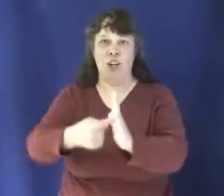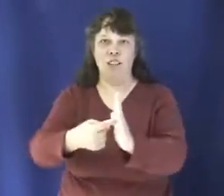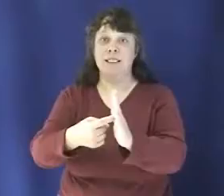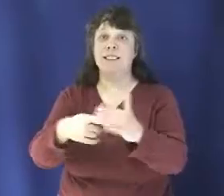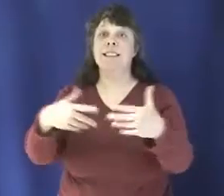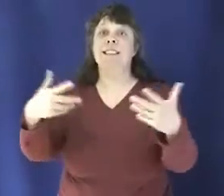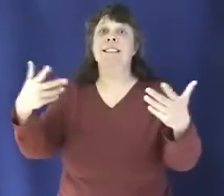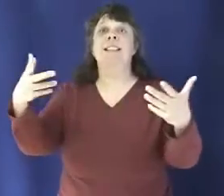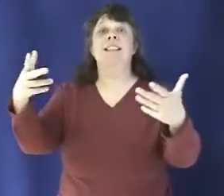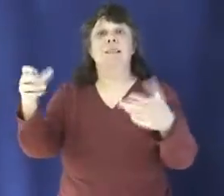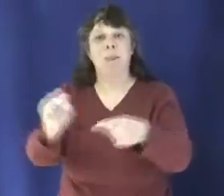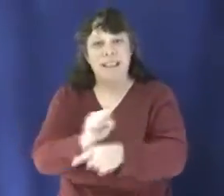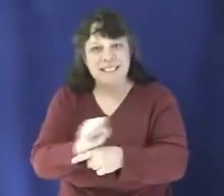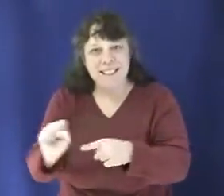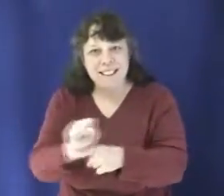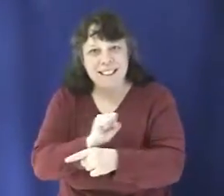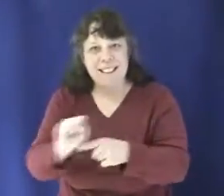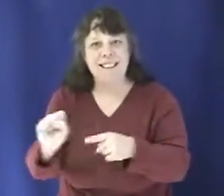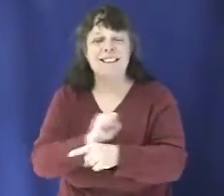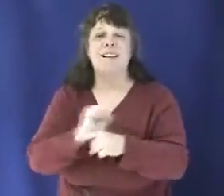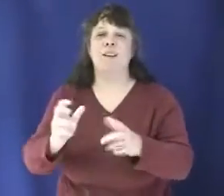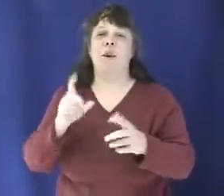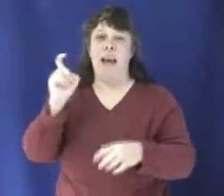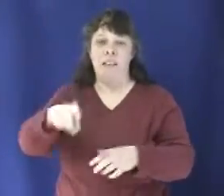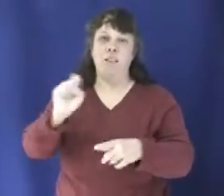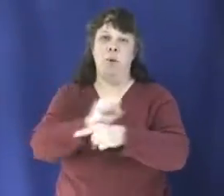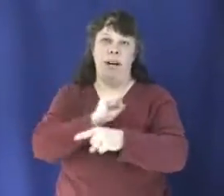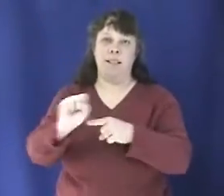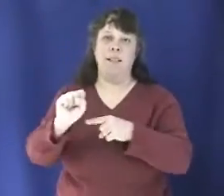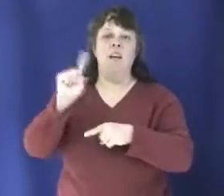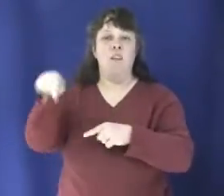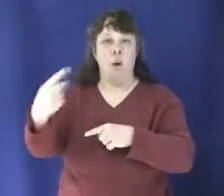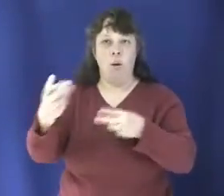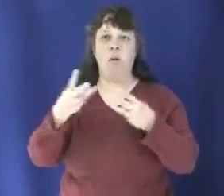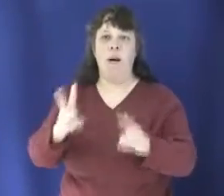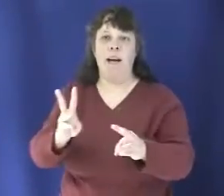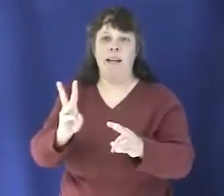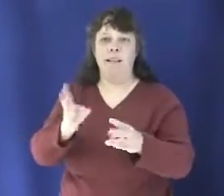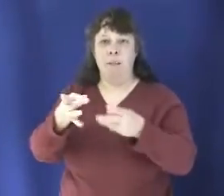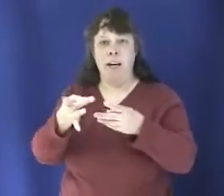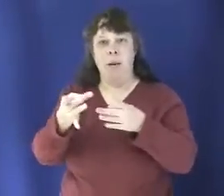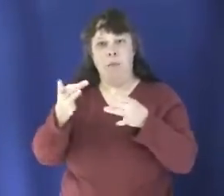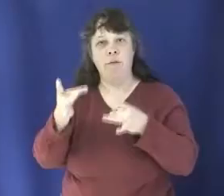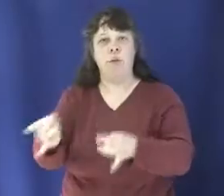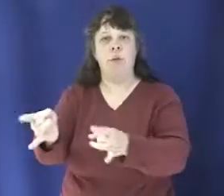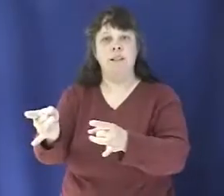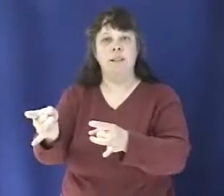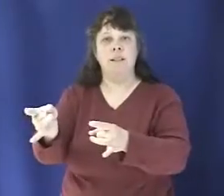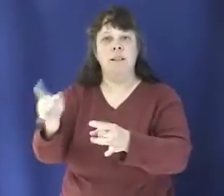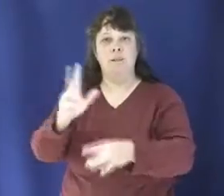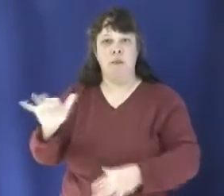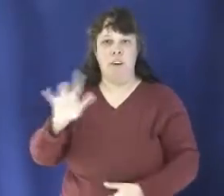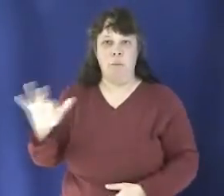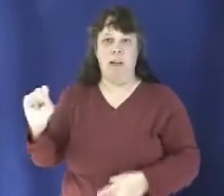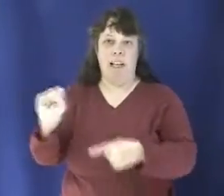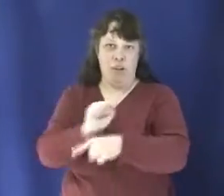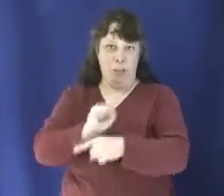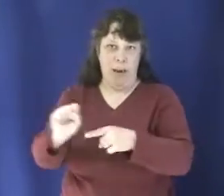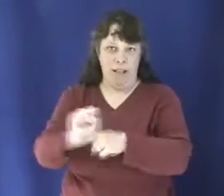start practicing. You have to practice. The only way to become fluent with fingerspelling is to